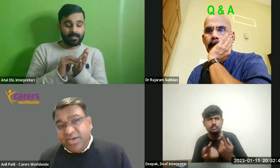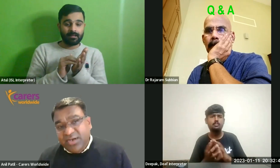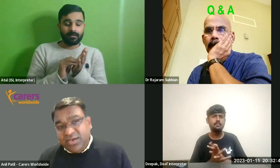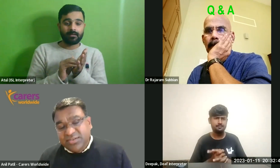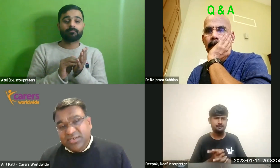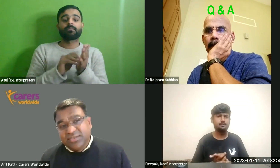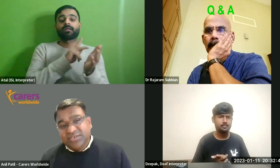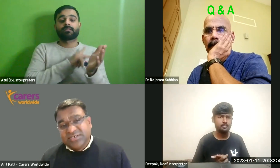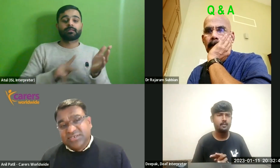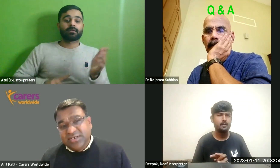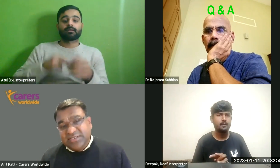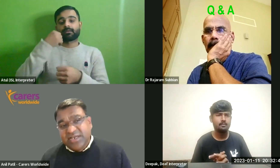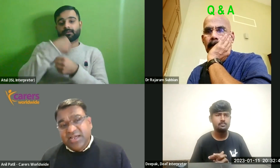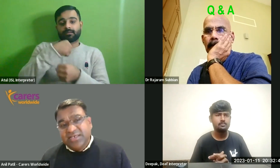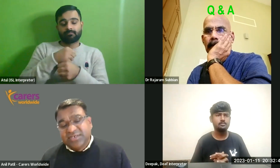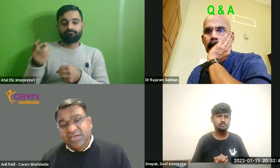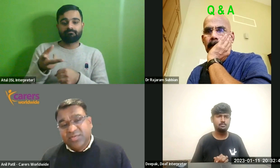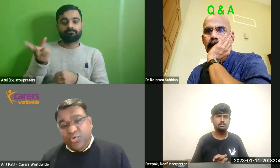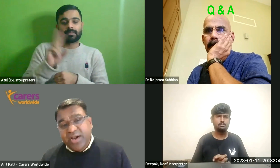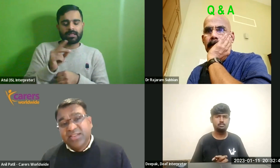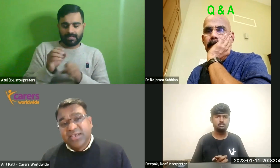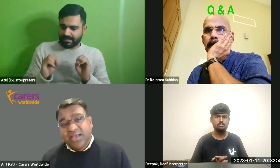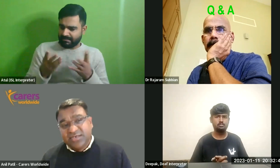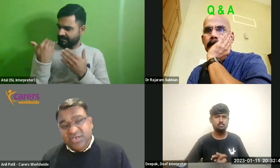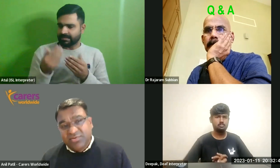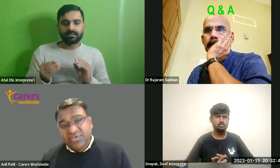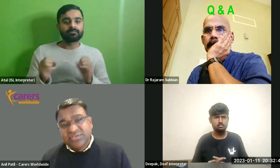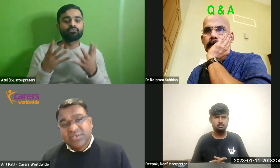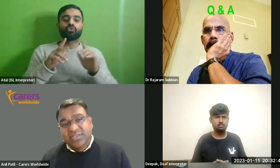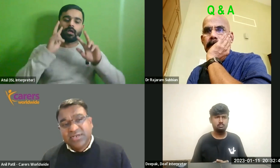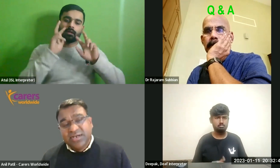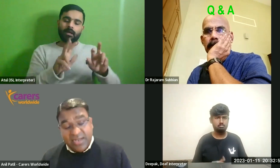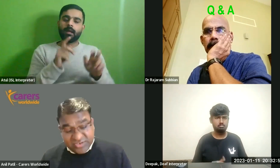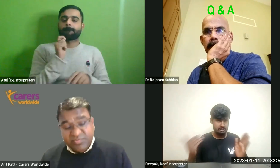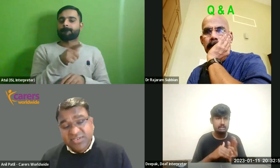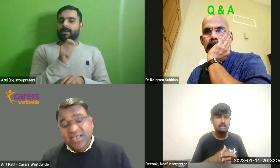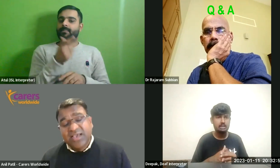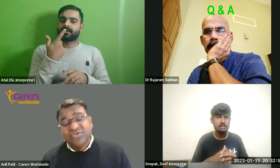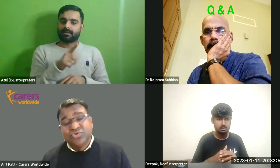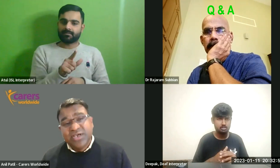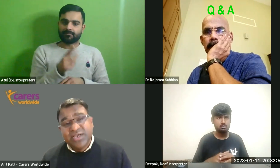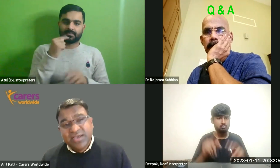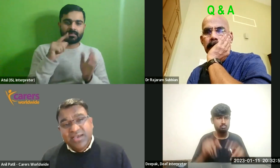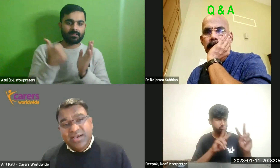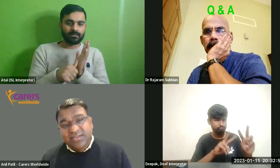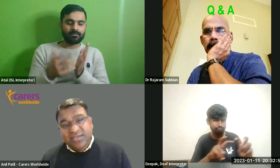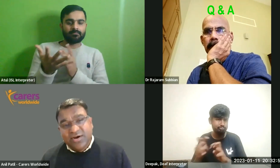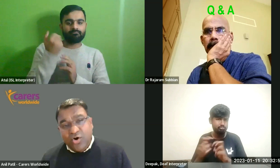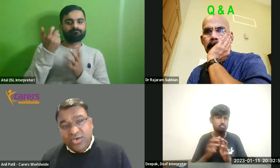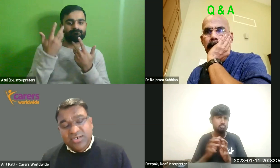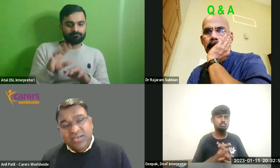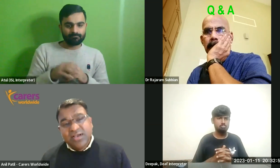Nadu government just recently started providing the carers allowance. Last month, they have issued